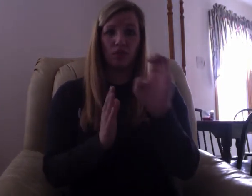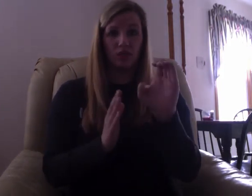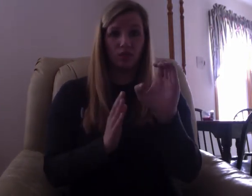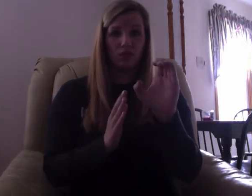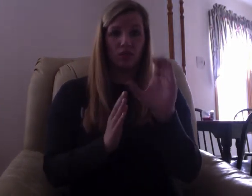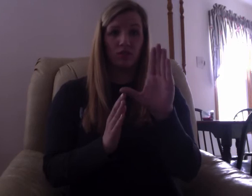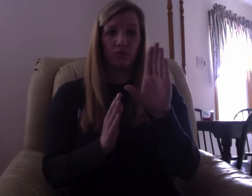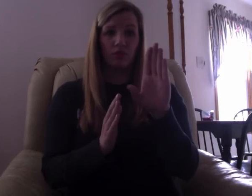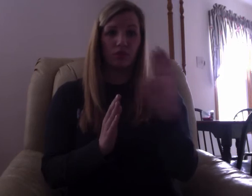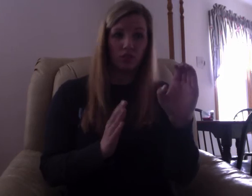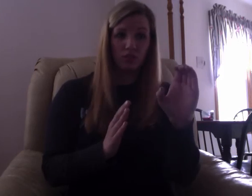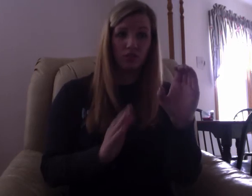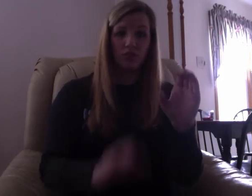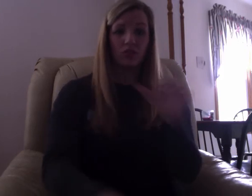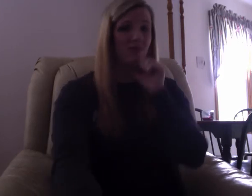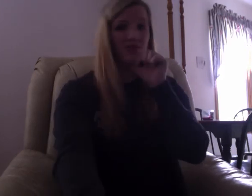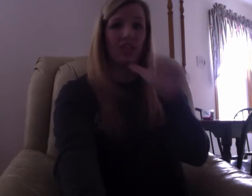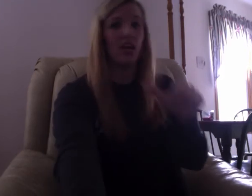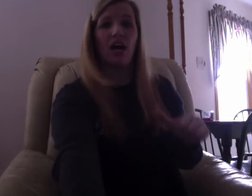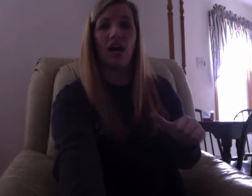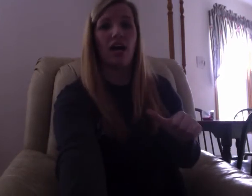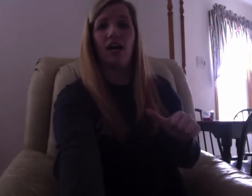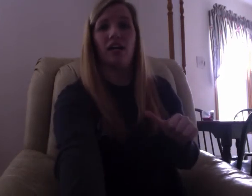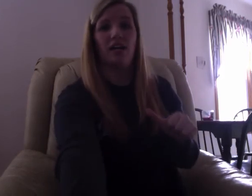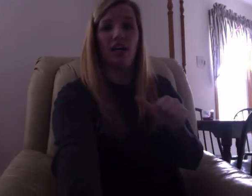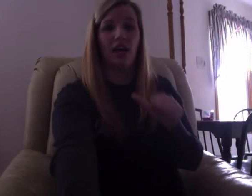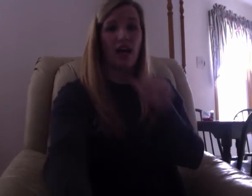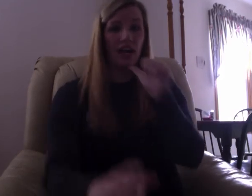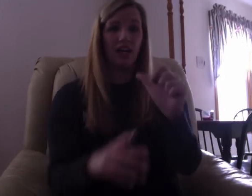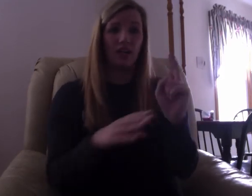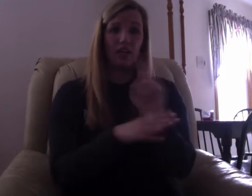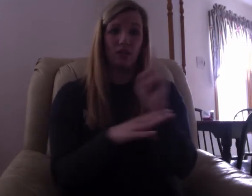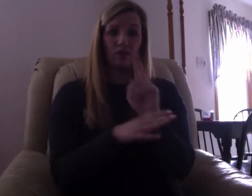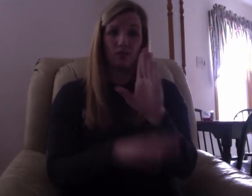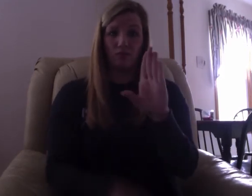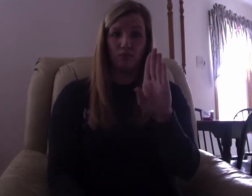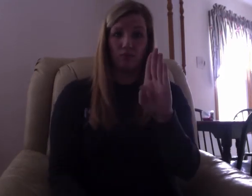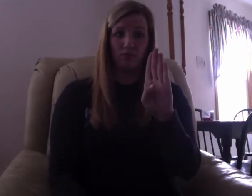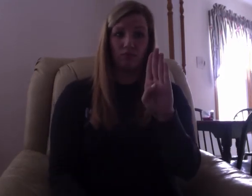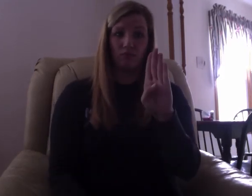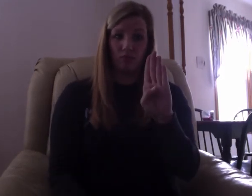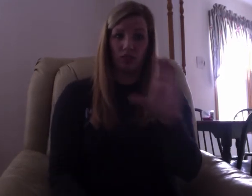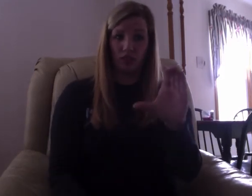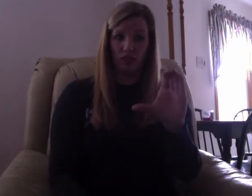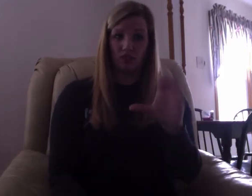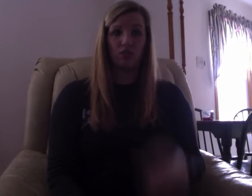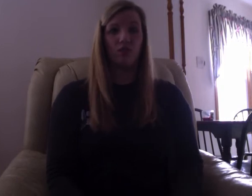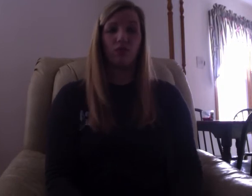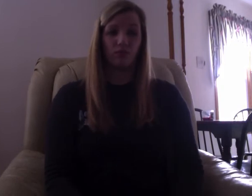well, I don't need birth control. I clearly am not in risk of that.